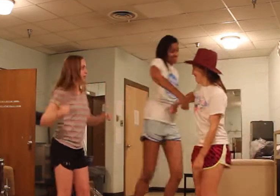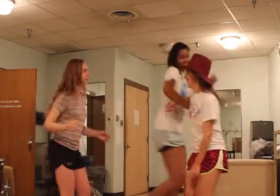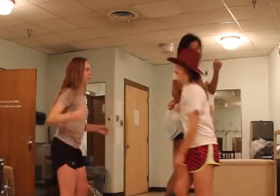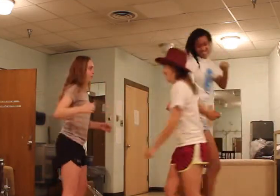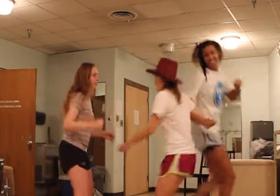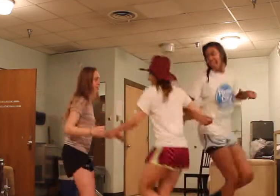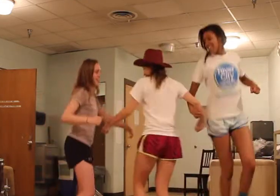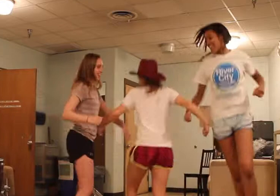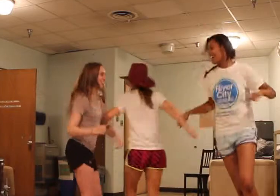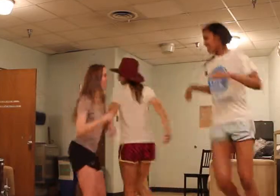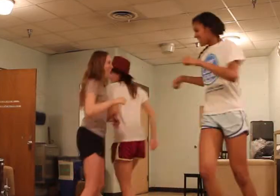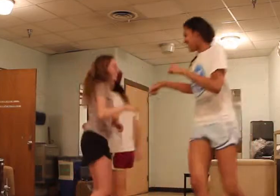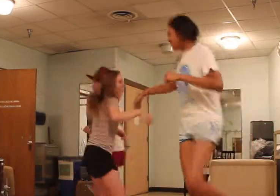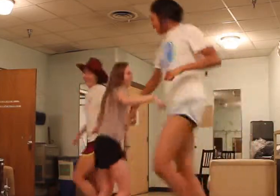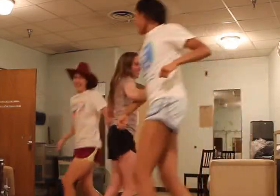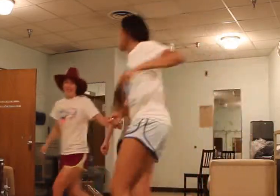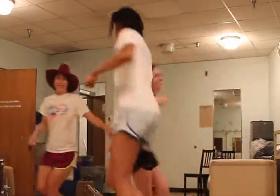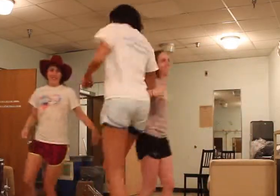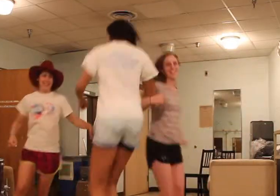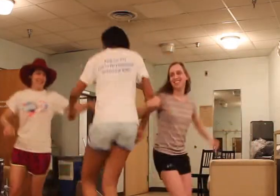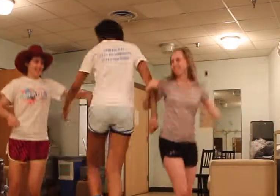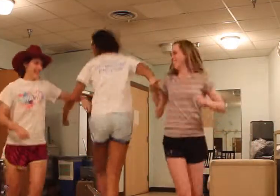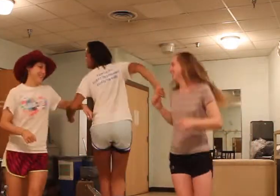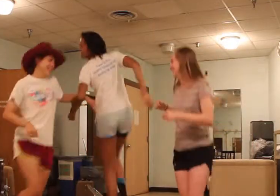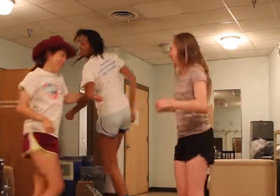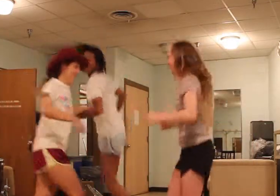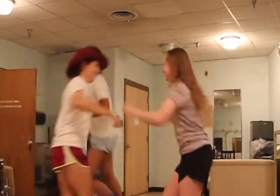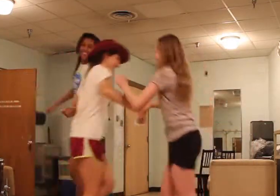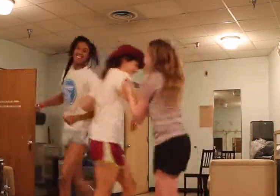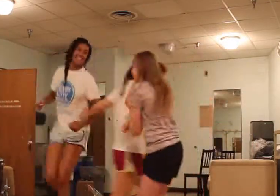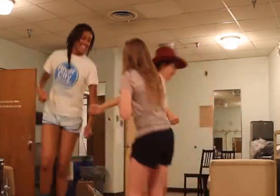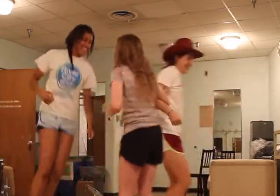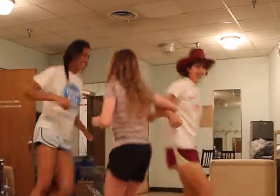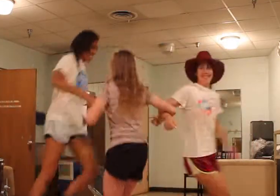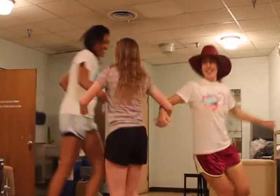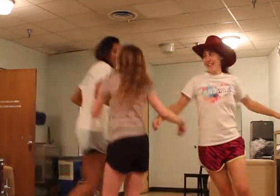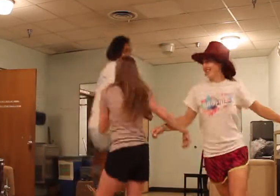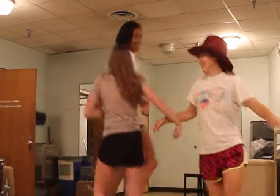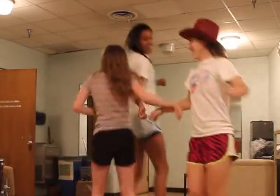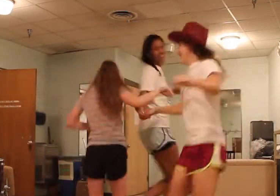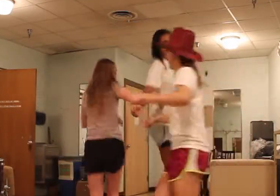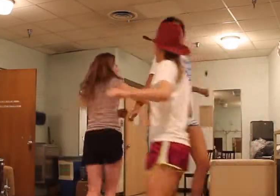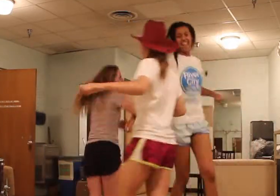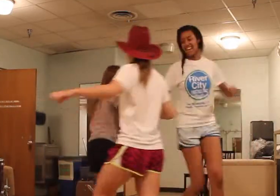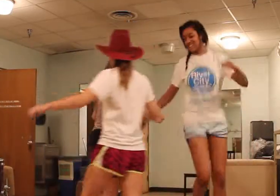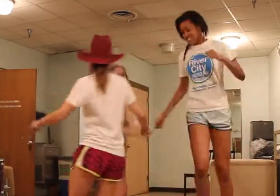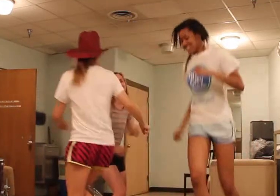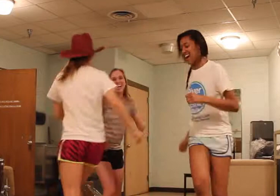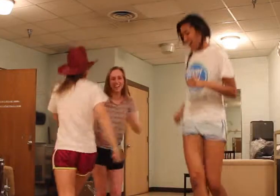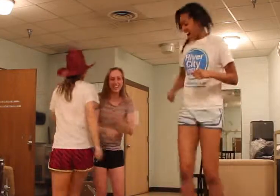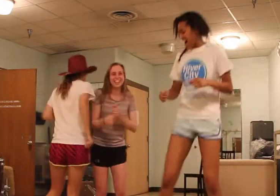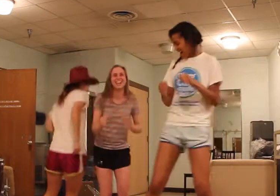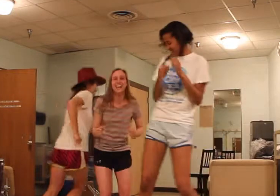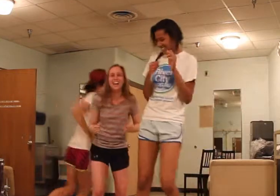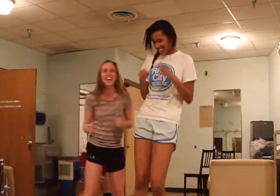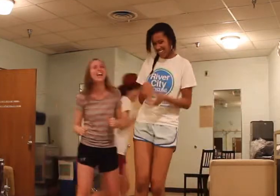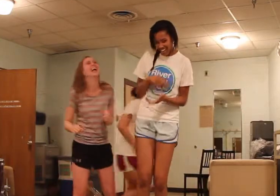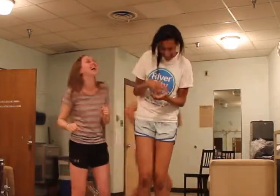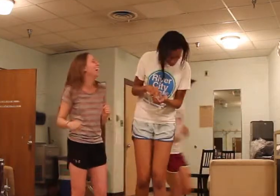around and round And then the night is going down With no shot, another round And then the night is going down Swing your body around